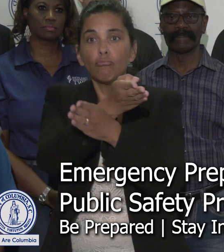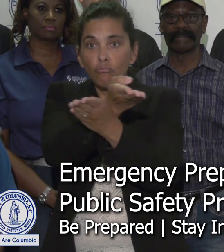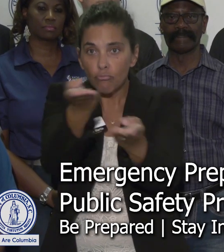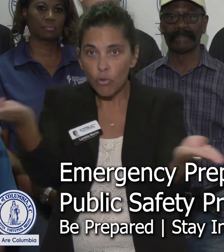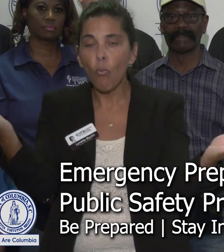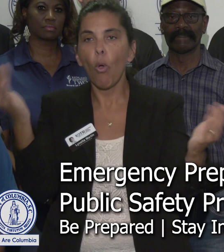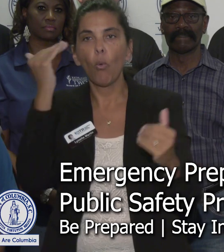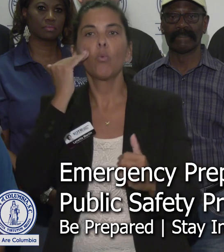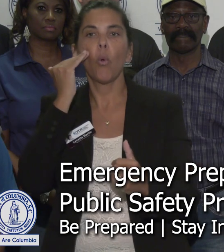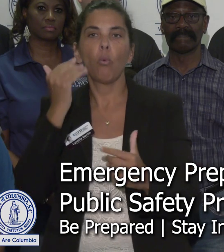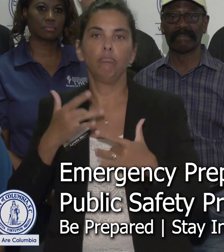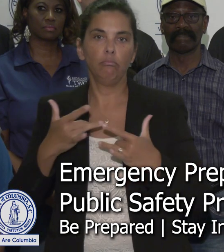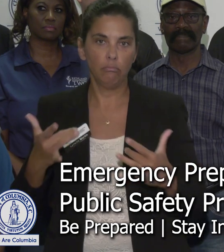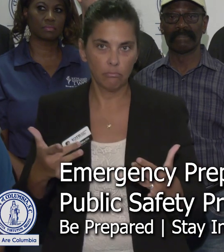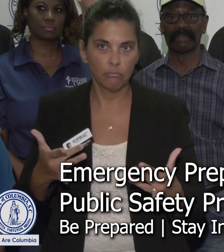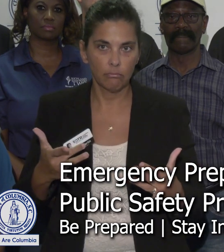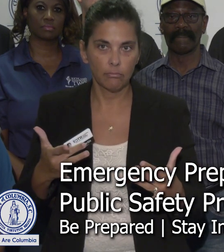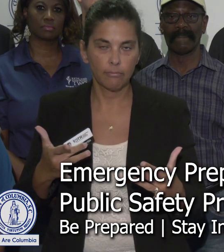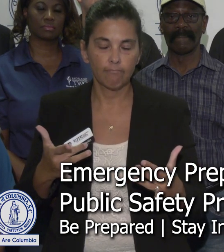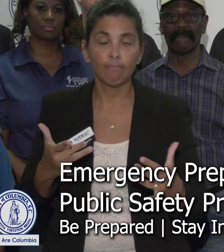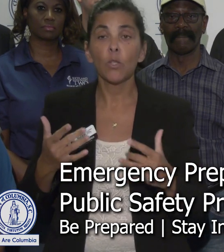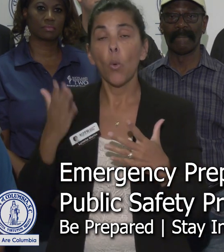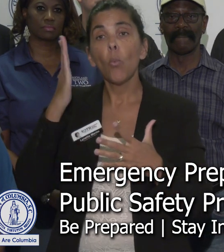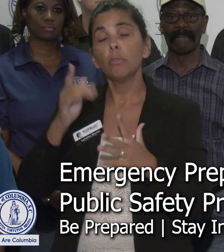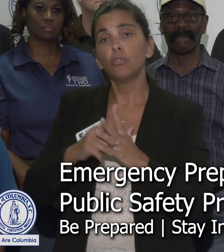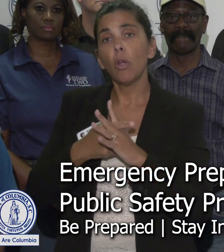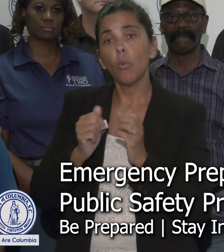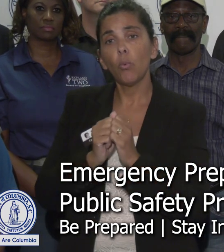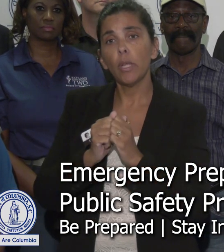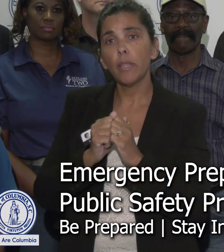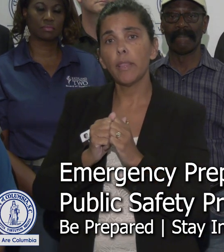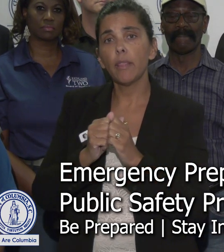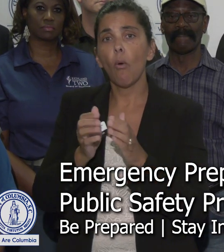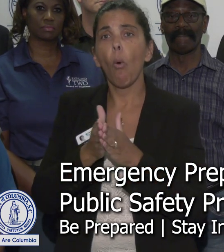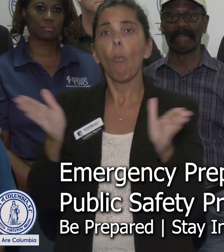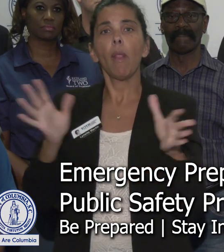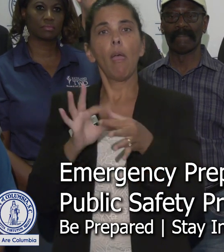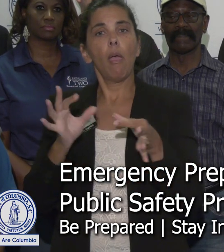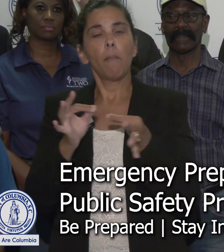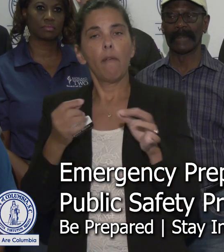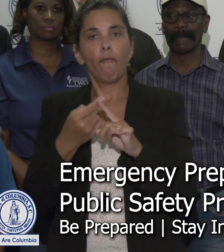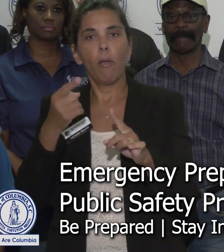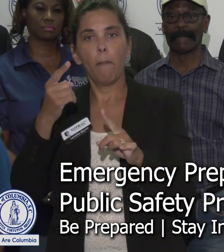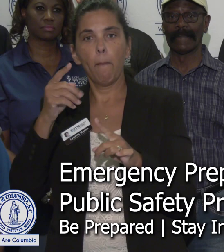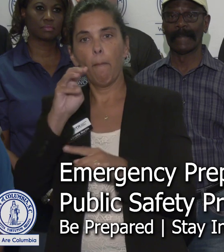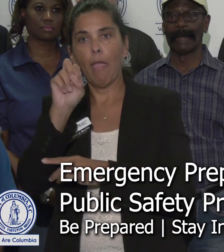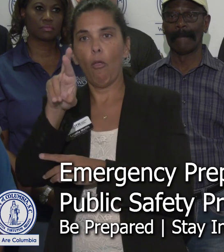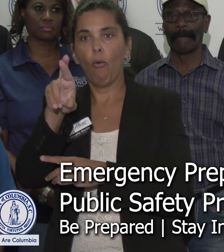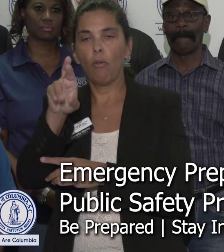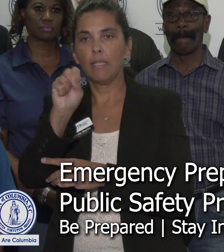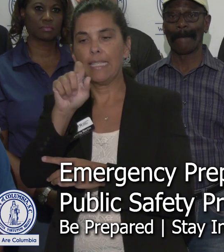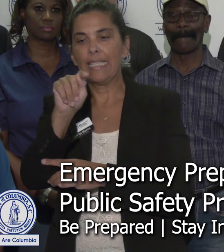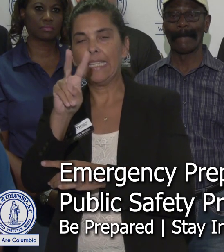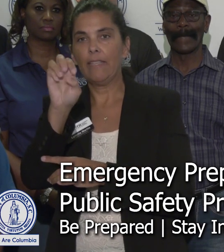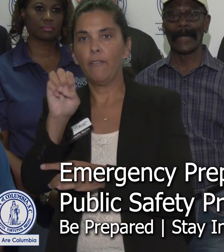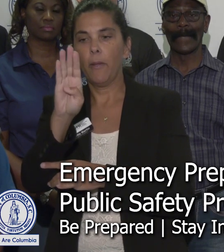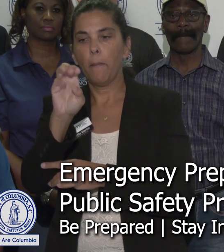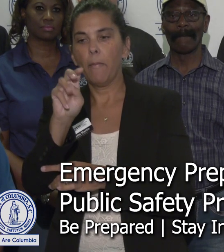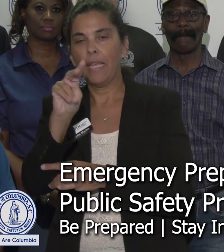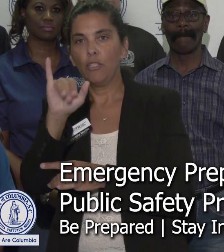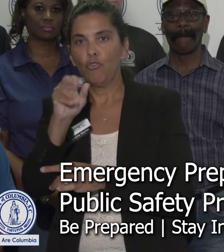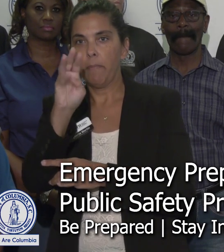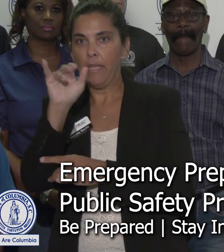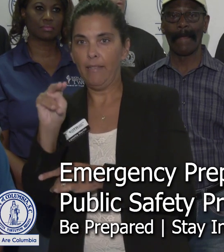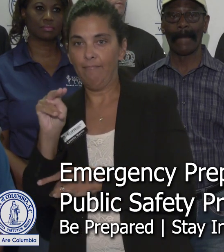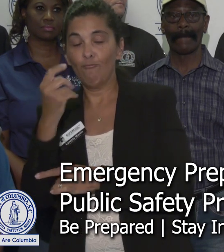informed. We'll start with some opening comments from Mayor Steve Benjamin, who you've probably seen on the